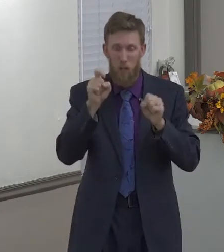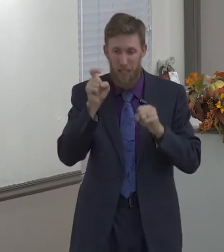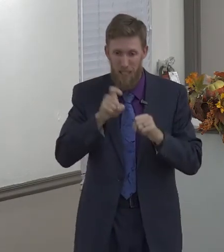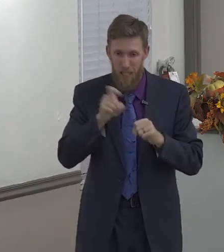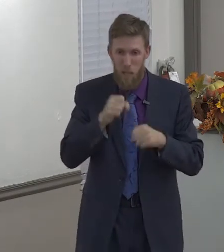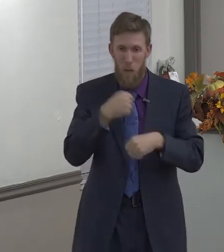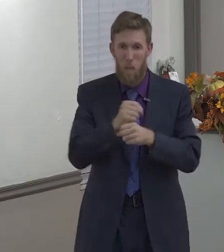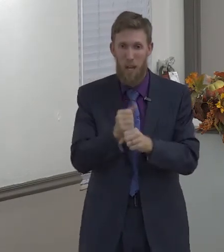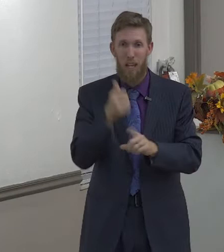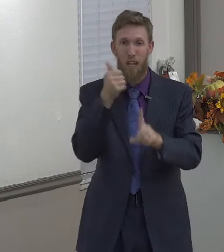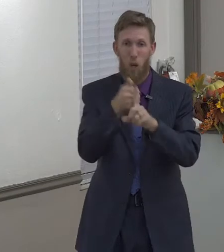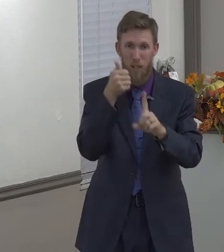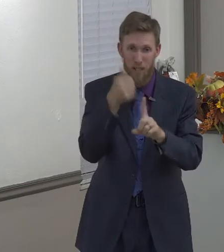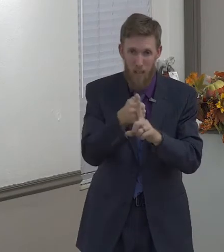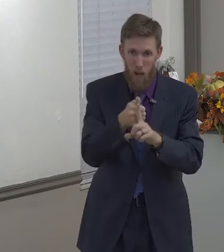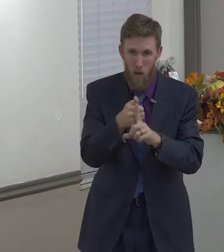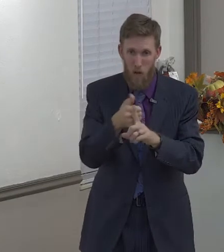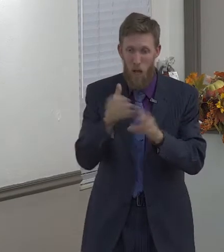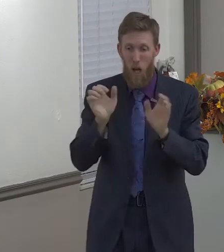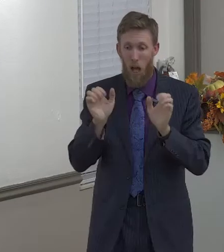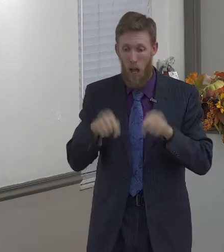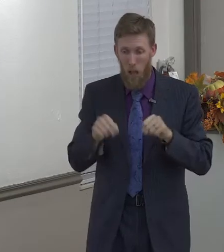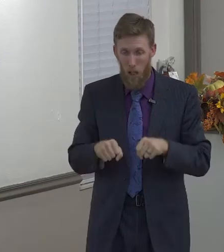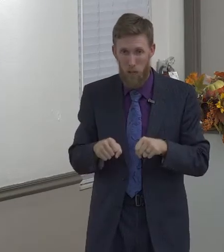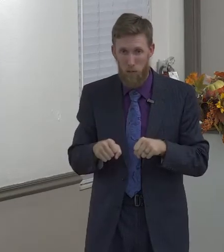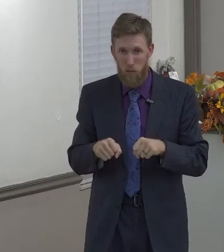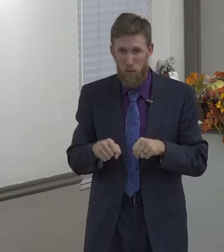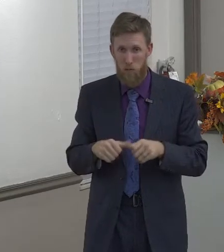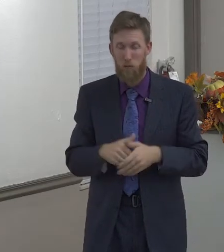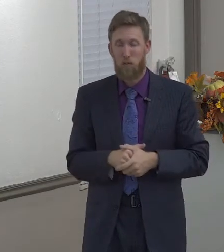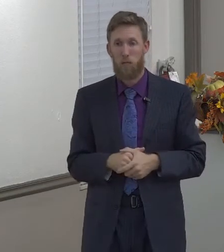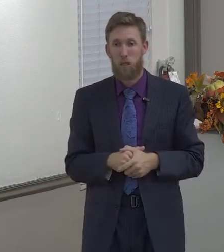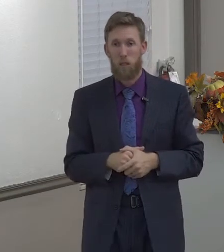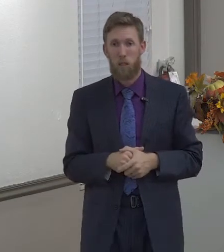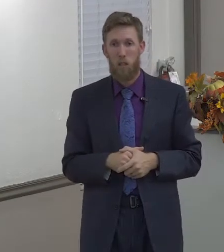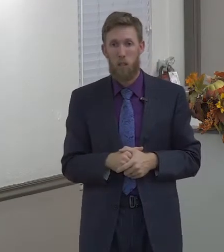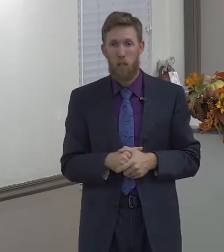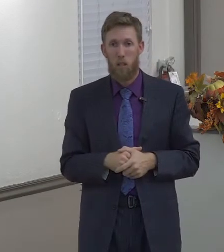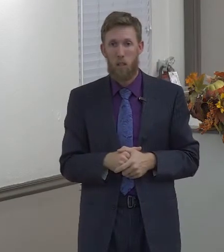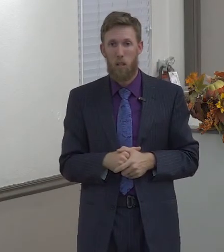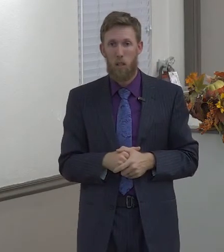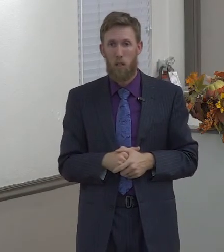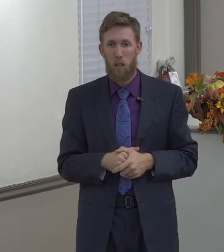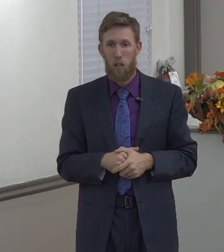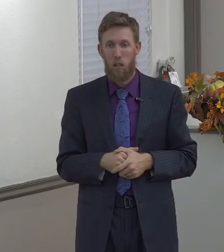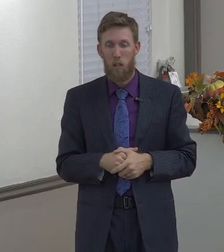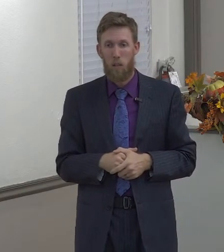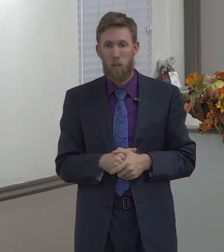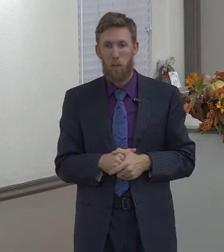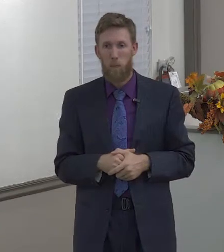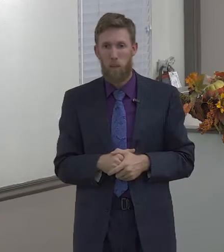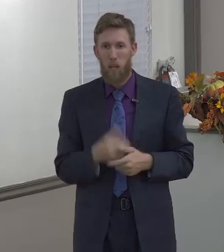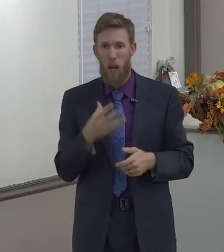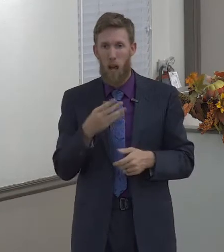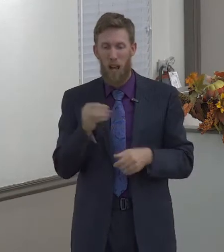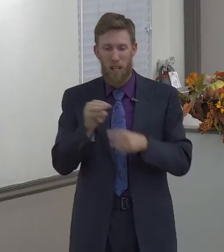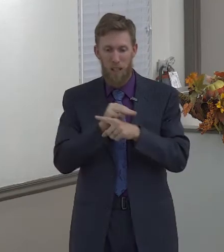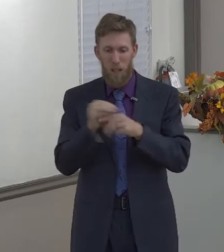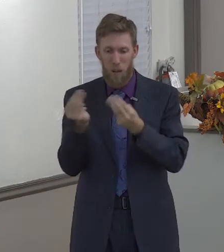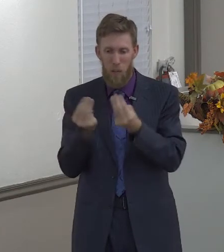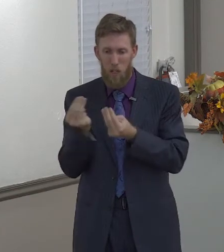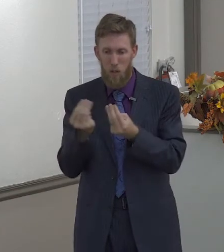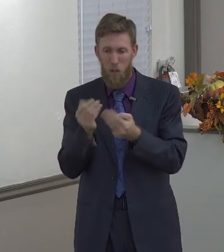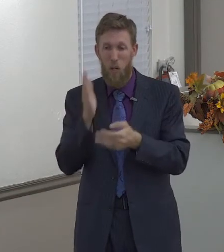still. So we need to make sure what we do for the right reasons, that we're doing what God wants